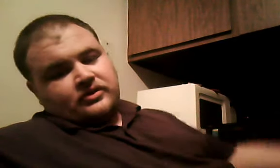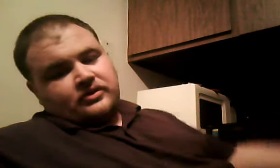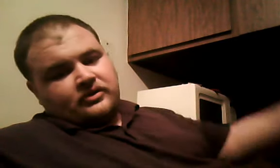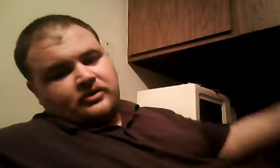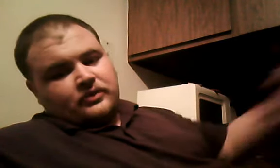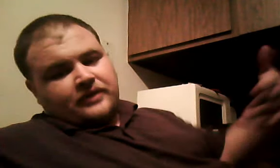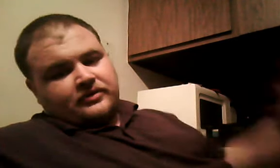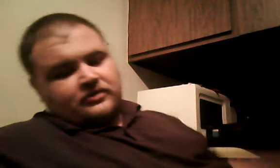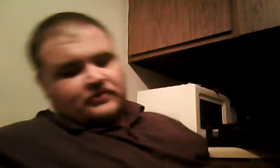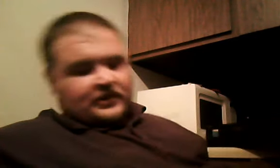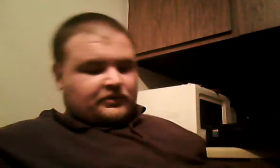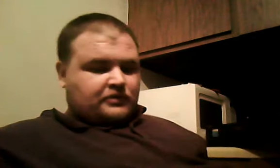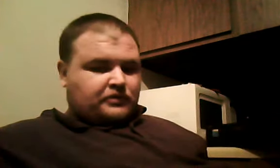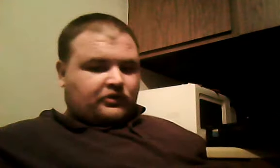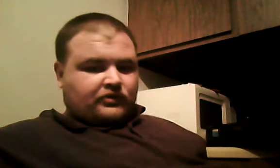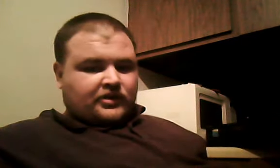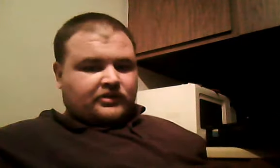versa, your wife's screwing around with Brooke's friends.